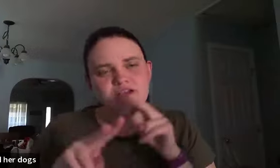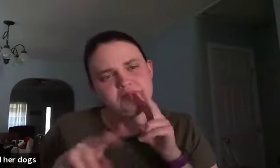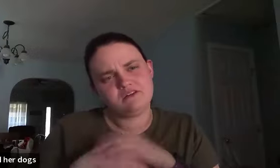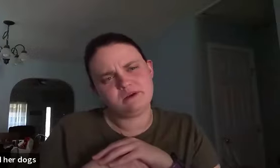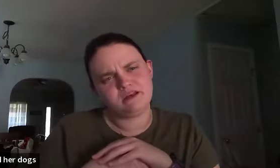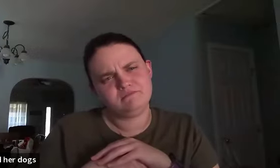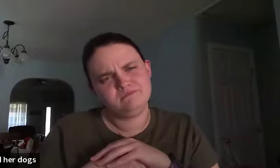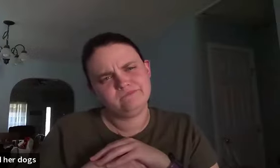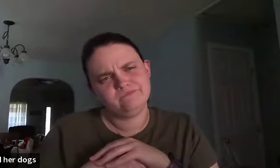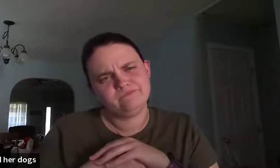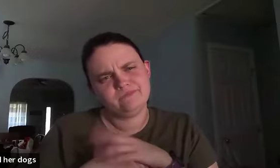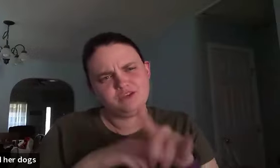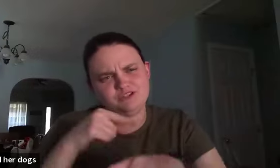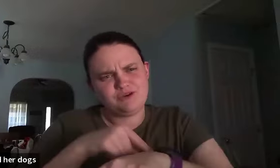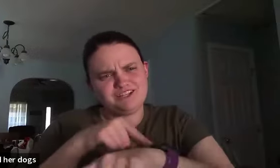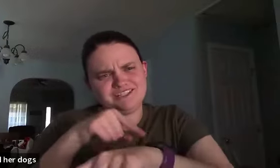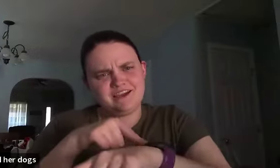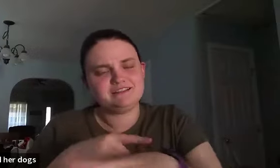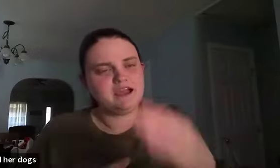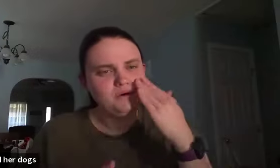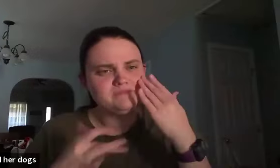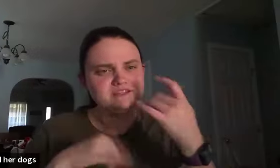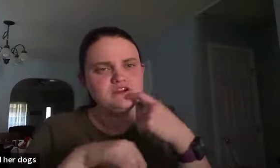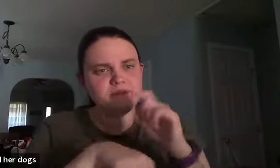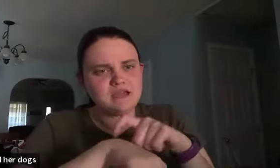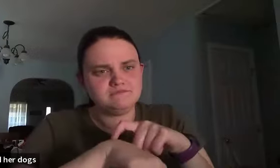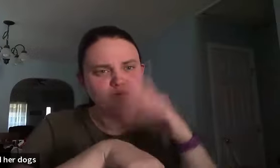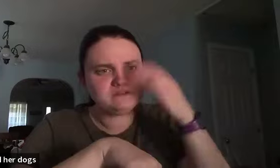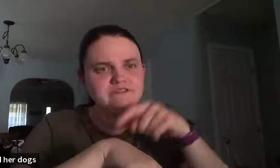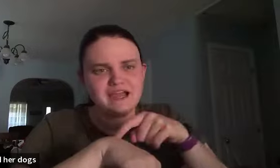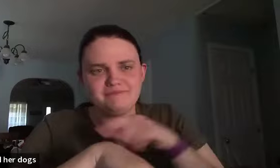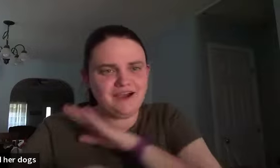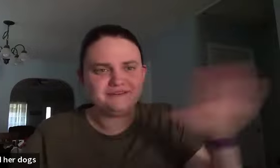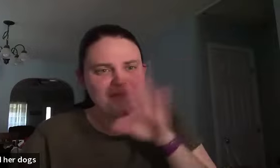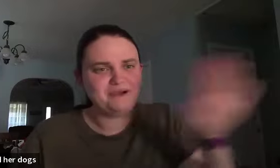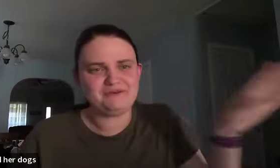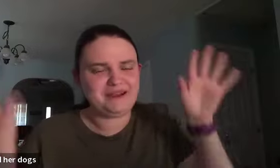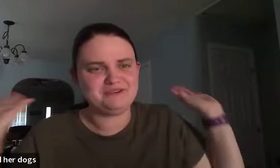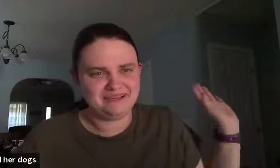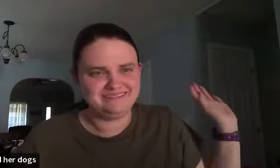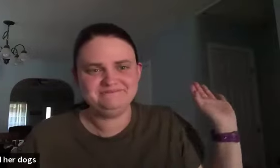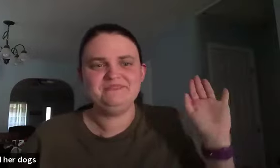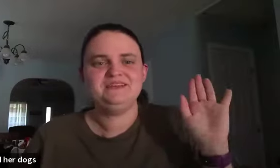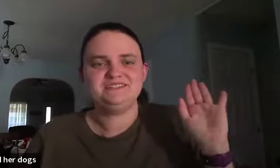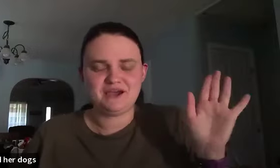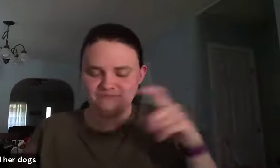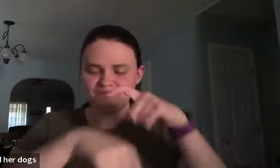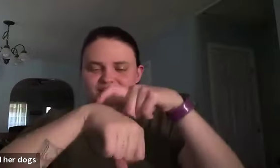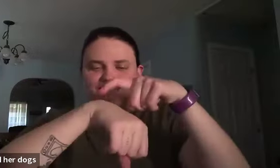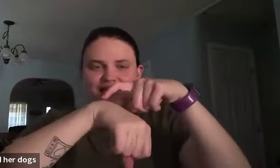look at me and they'll be like, "But your watch is there." And I say, I know, I'm still talking about time. Focus on the time, not what I'm doing. So